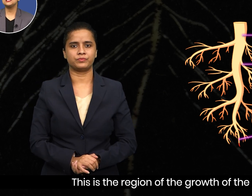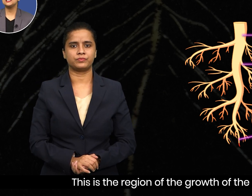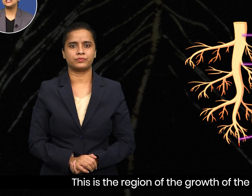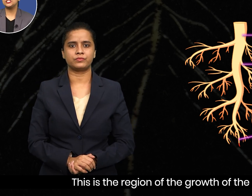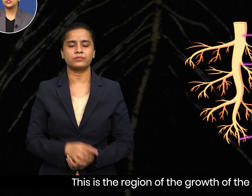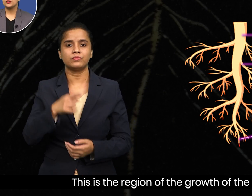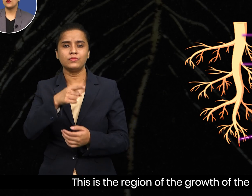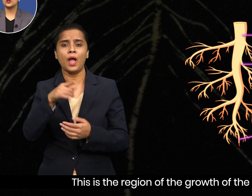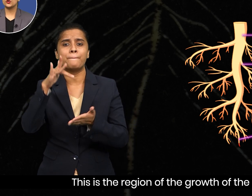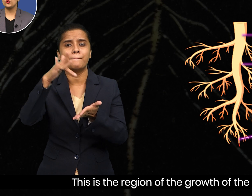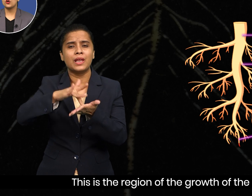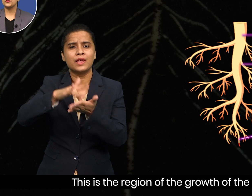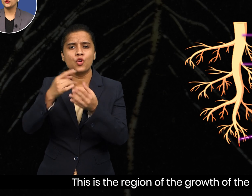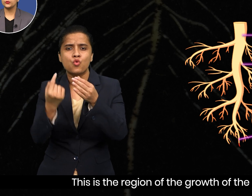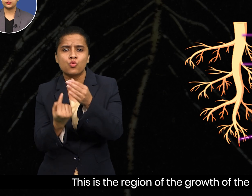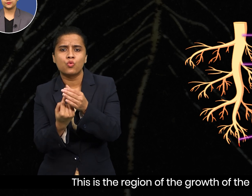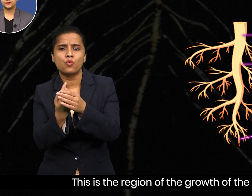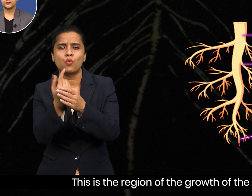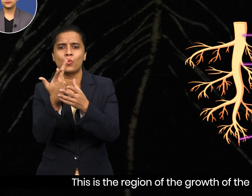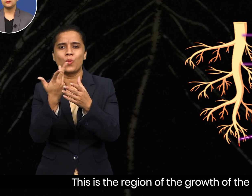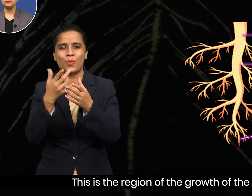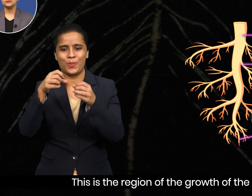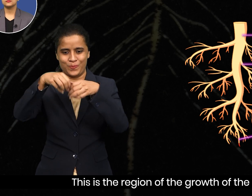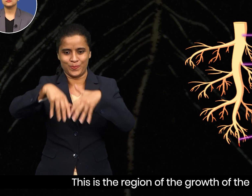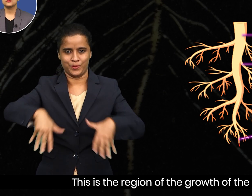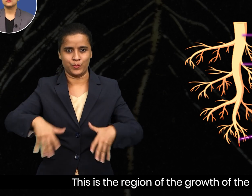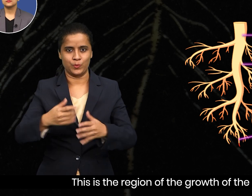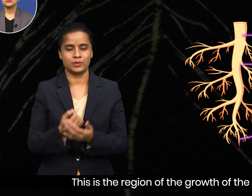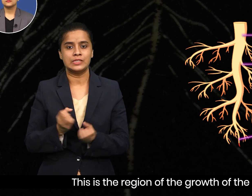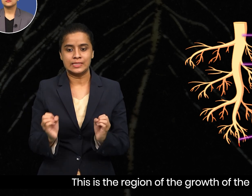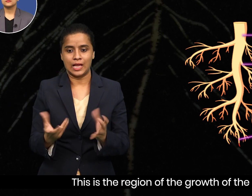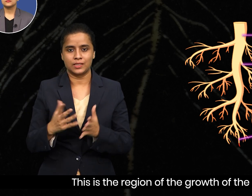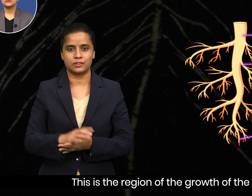This is the region of the growth of the root.